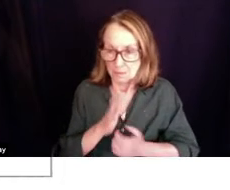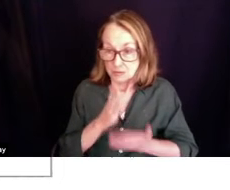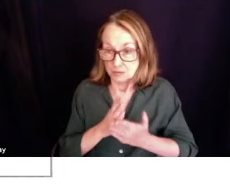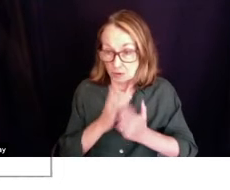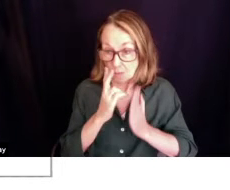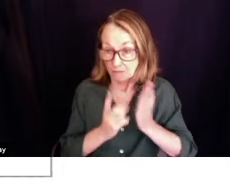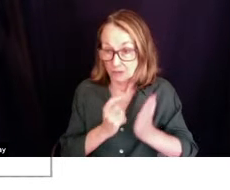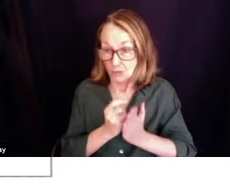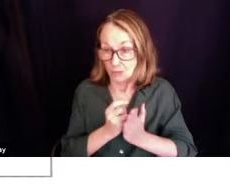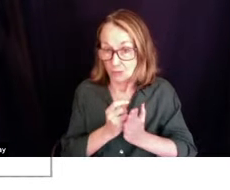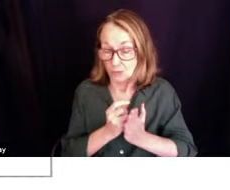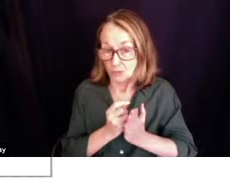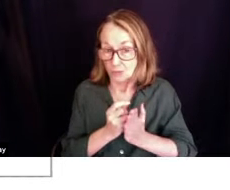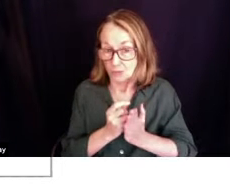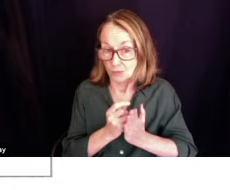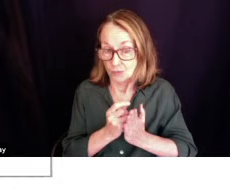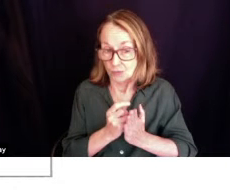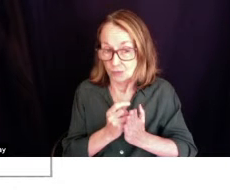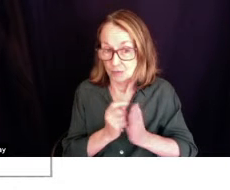at the bottom? Okay, start video.